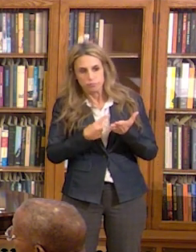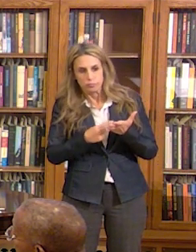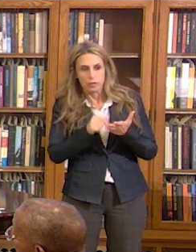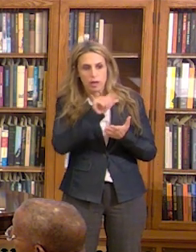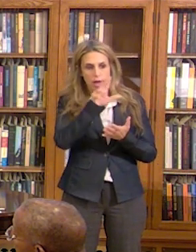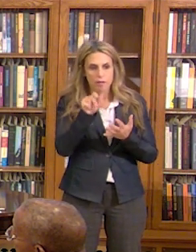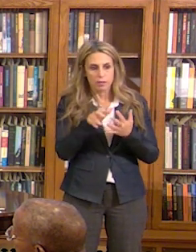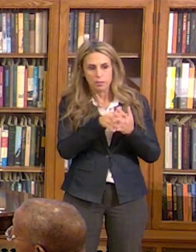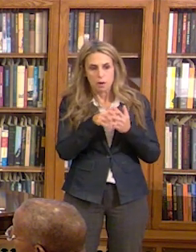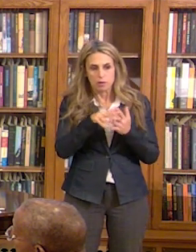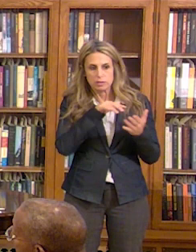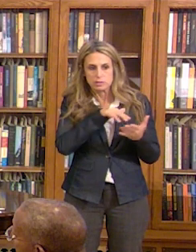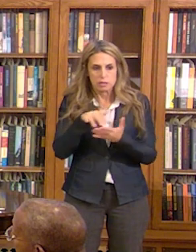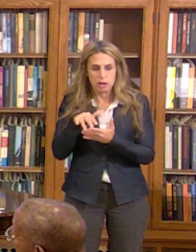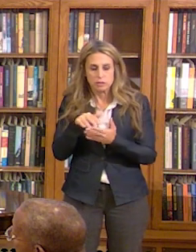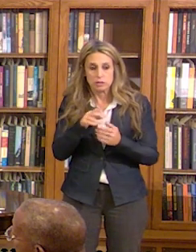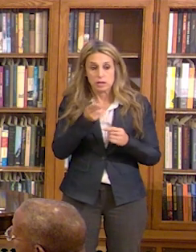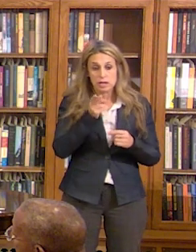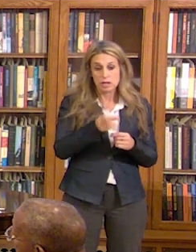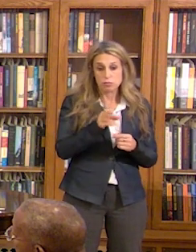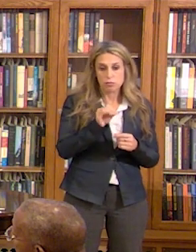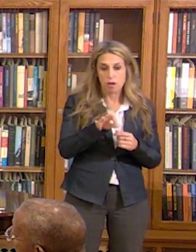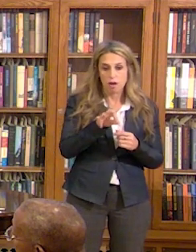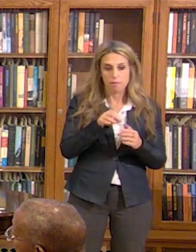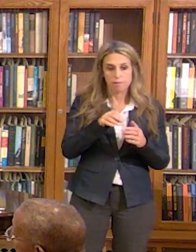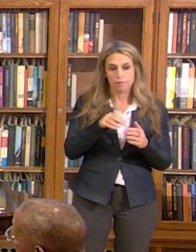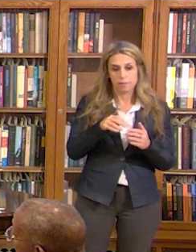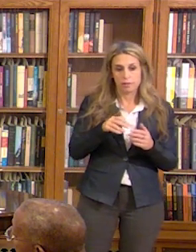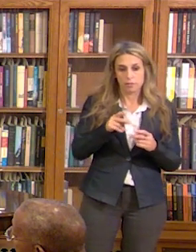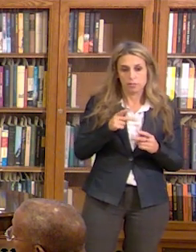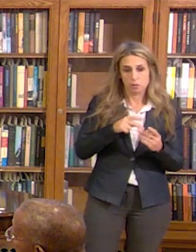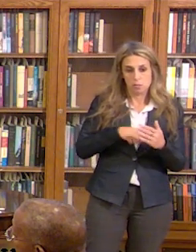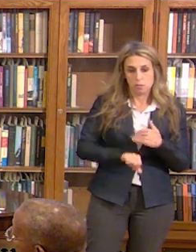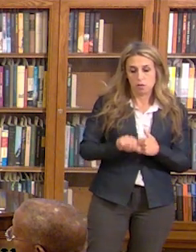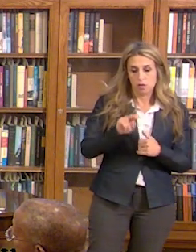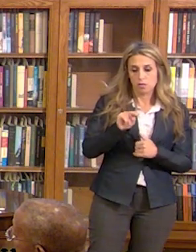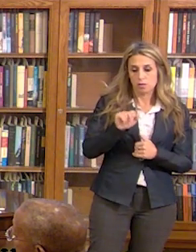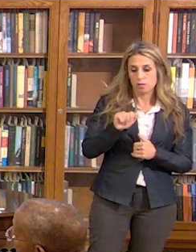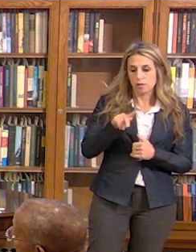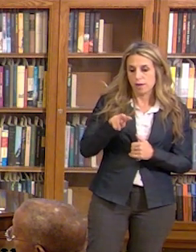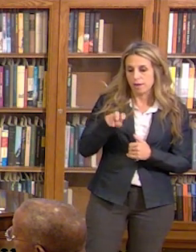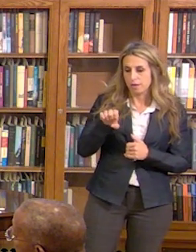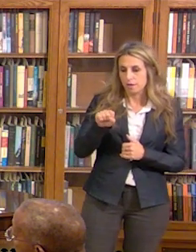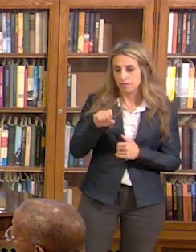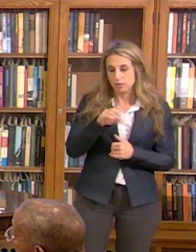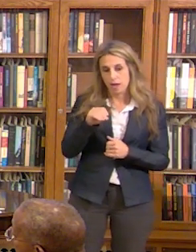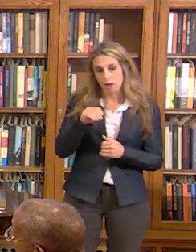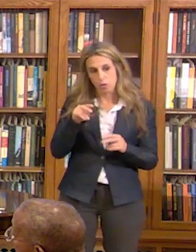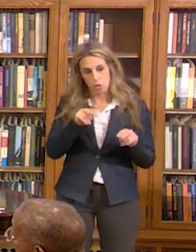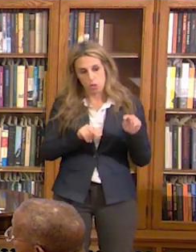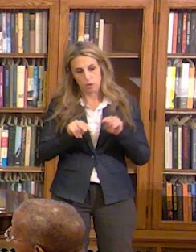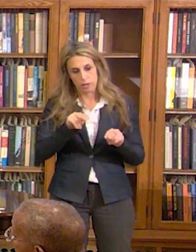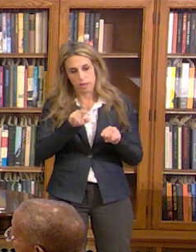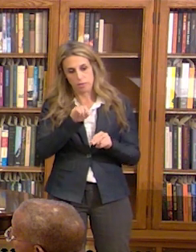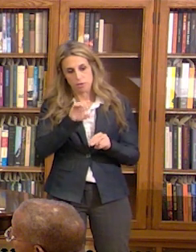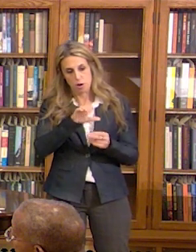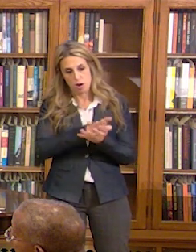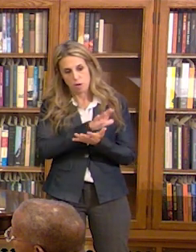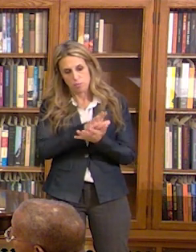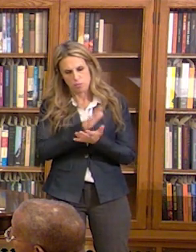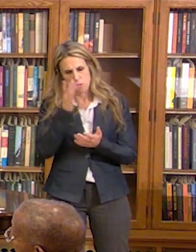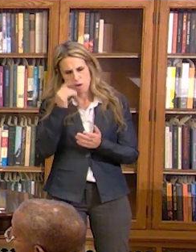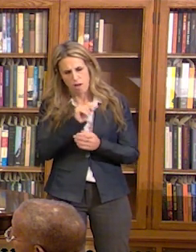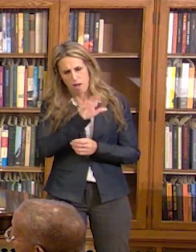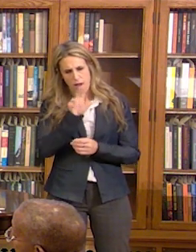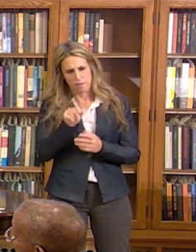studies when we talk about the history of naming and the importance of naming and look at those documents on why